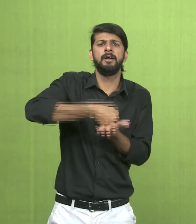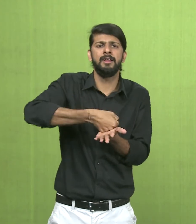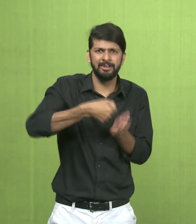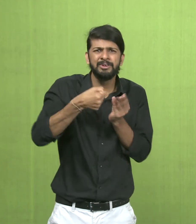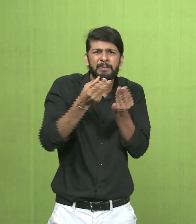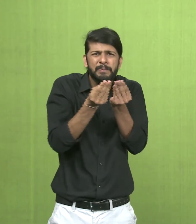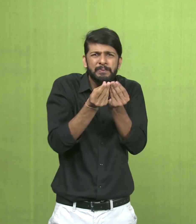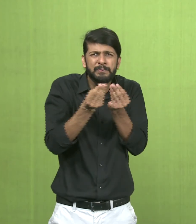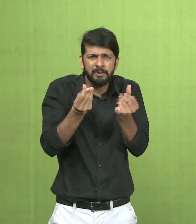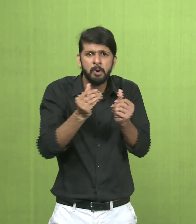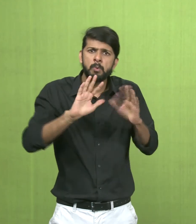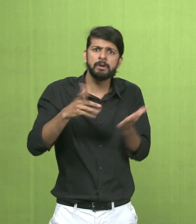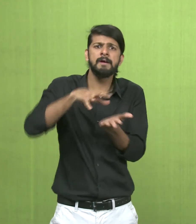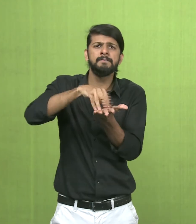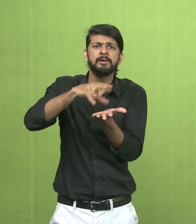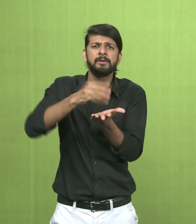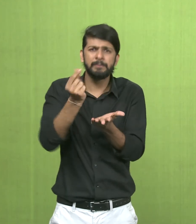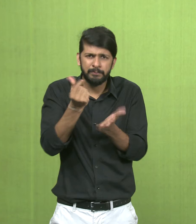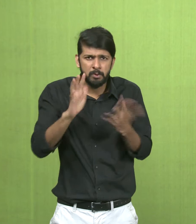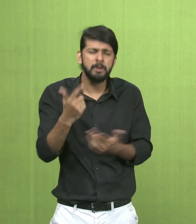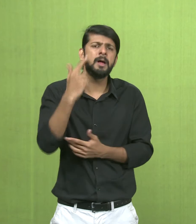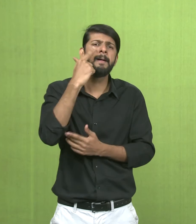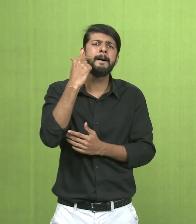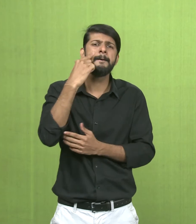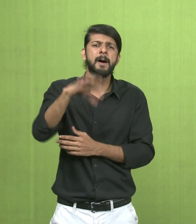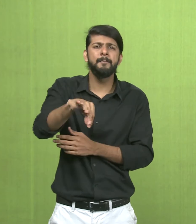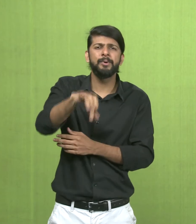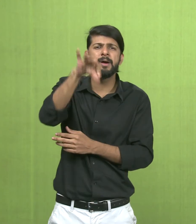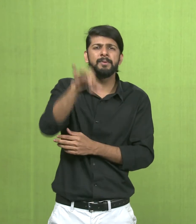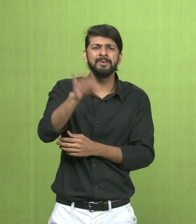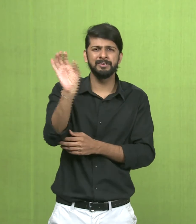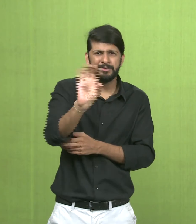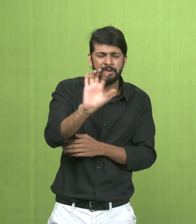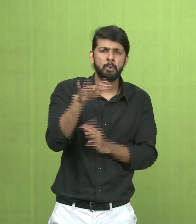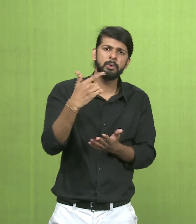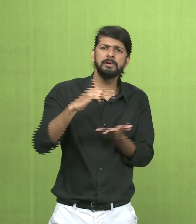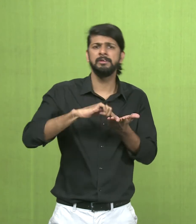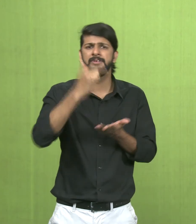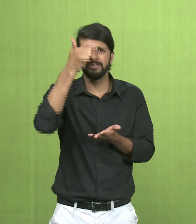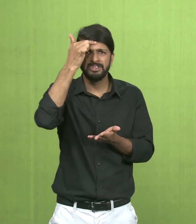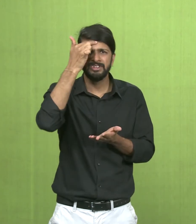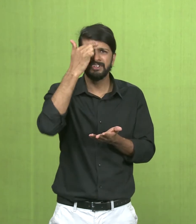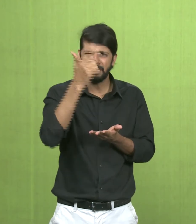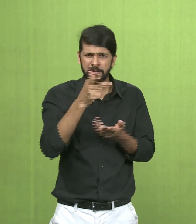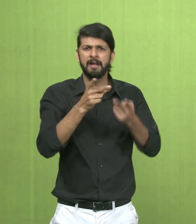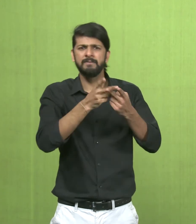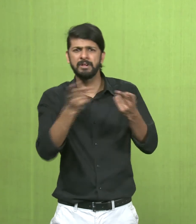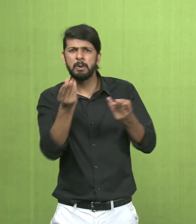used: wheat or rice flour, turmeric powder,